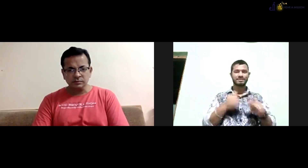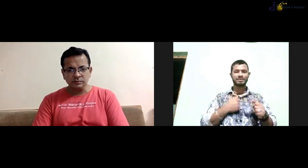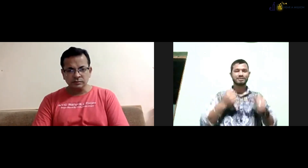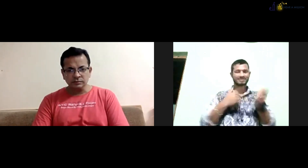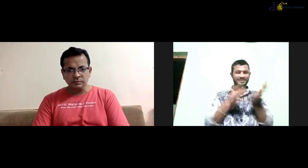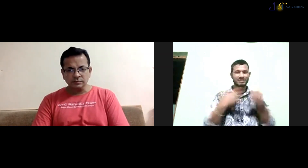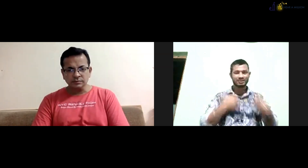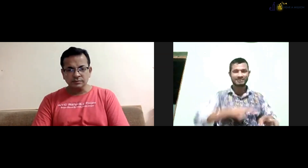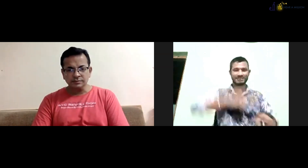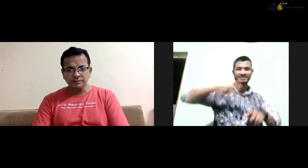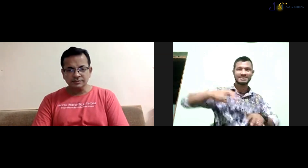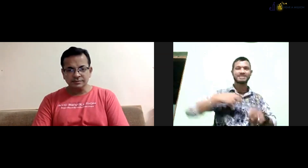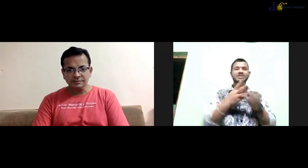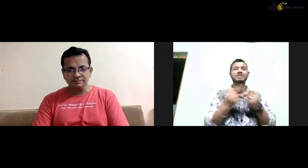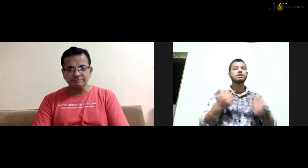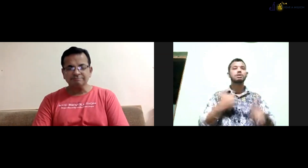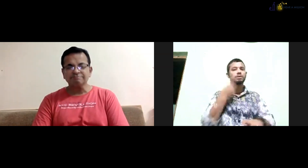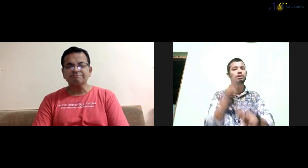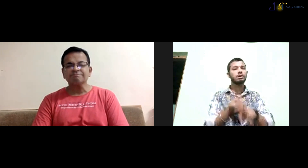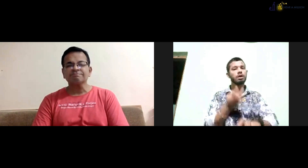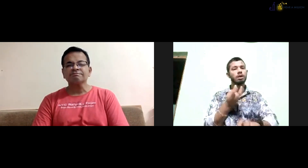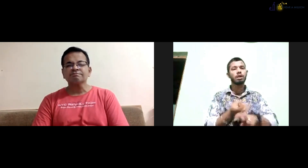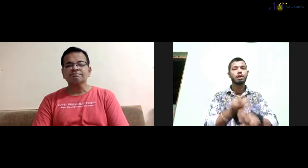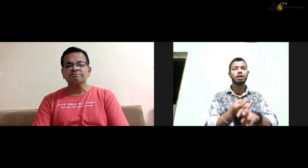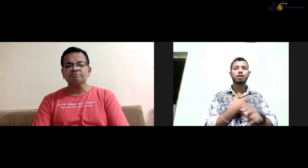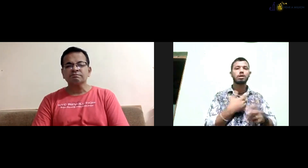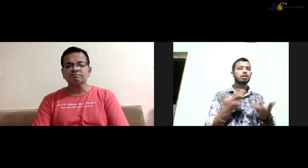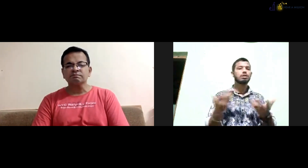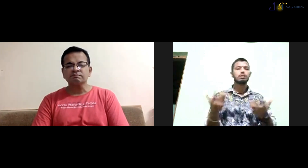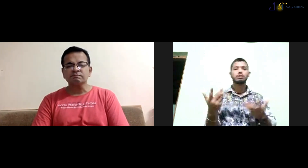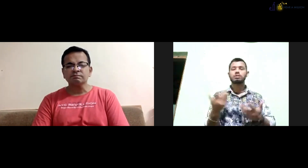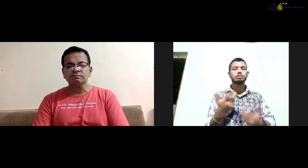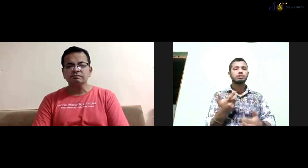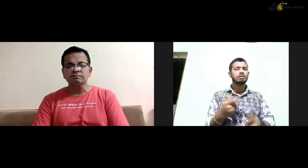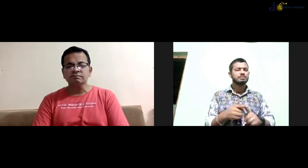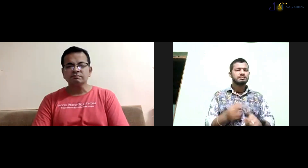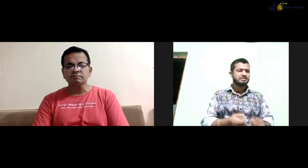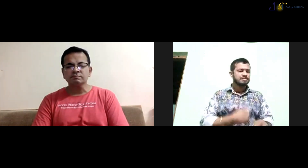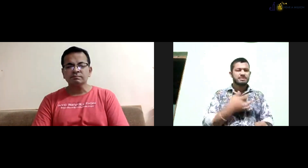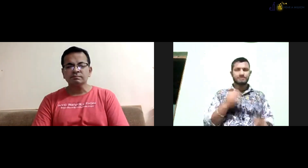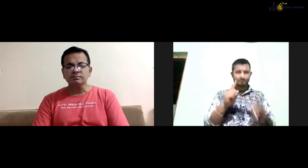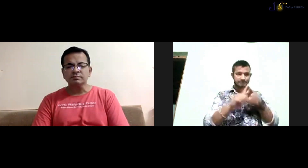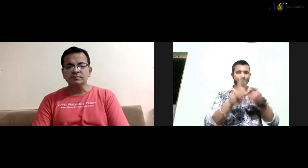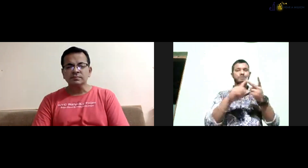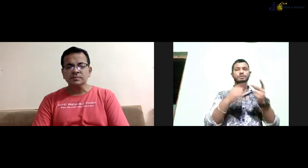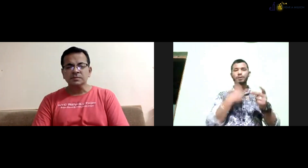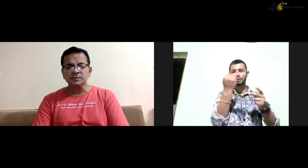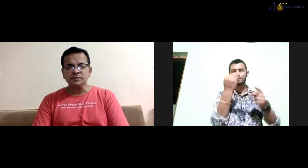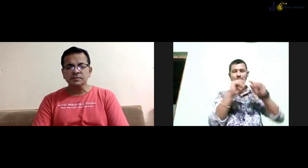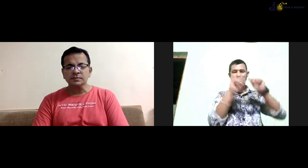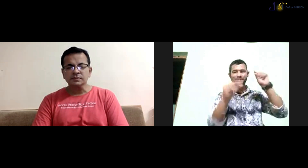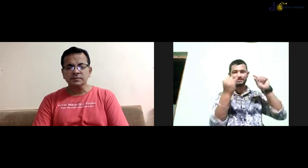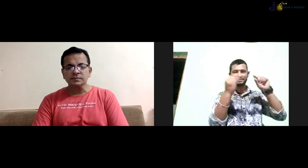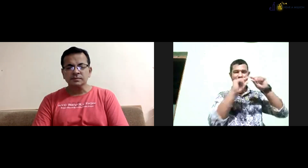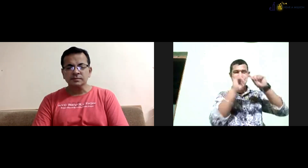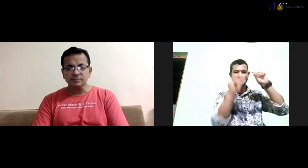difficult thing. So I thought that if I would like to move, it was difficult for me to move by myself. I